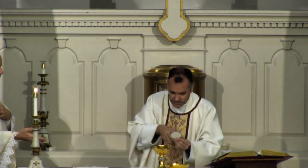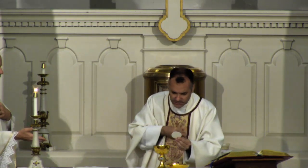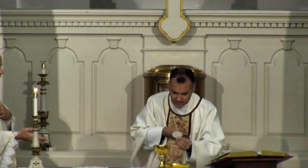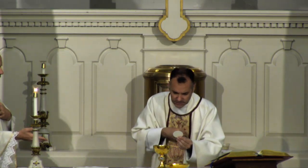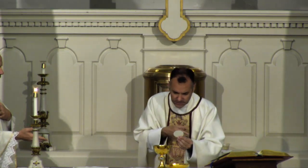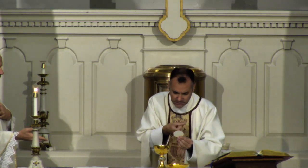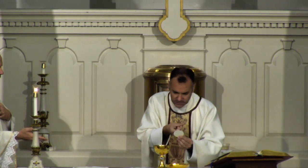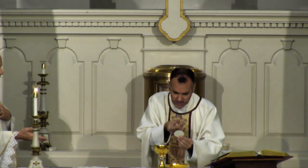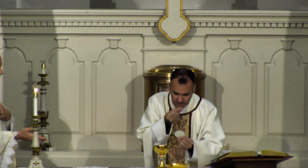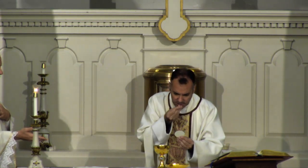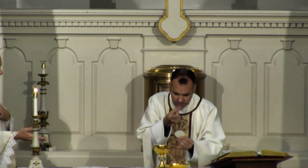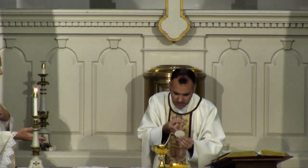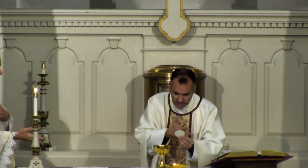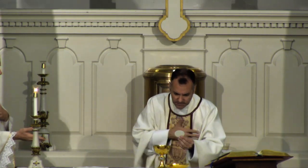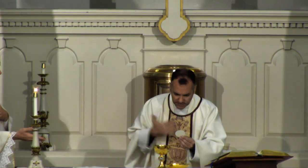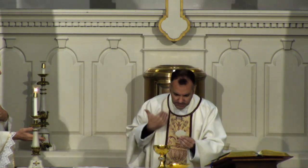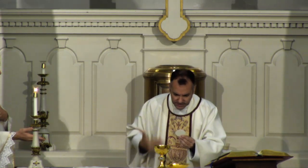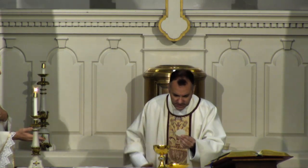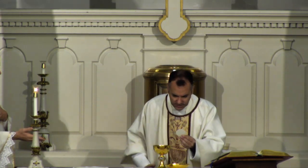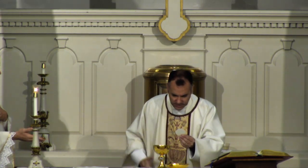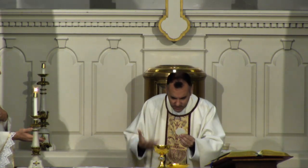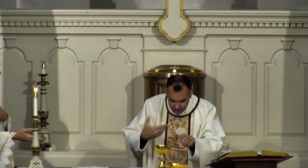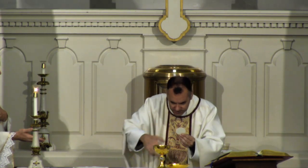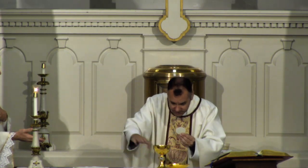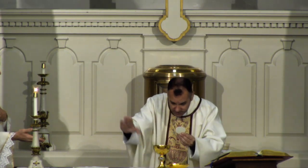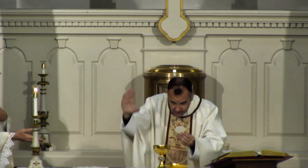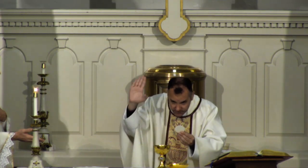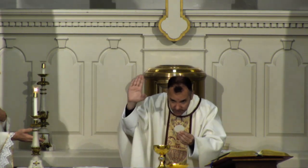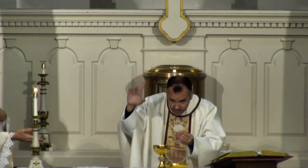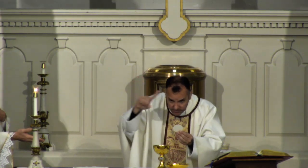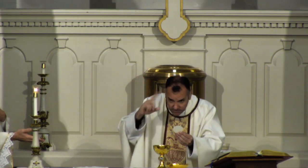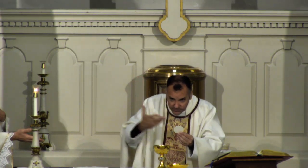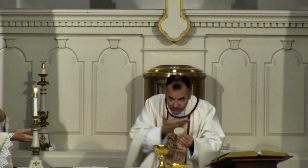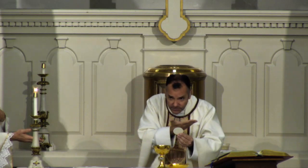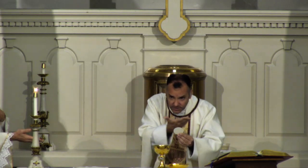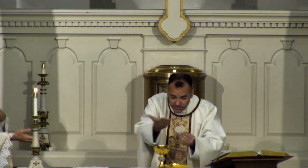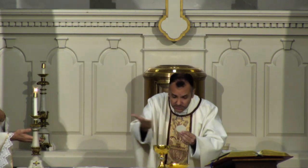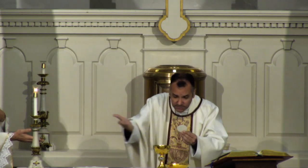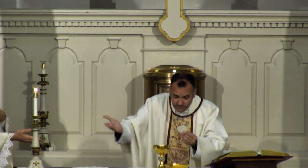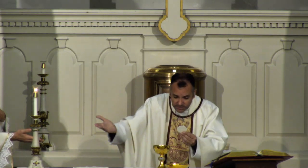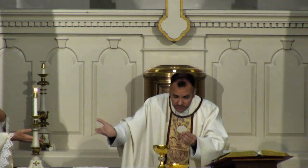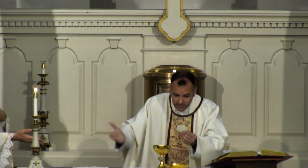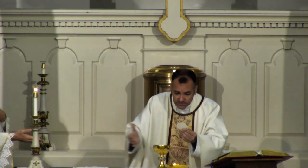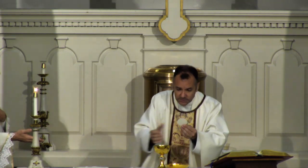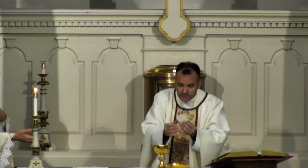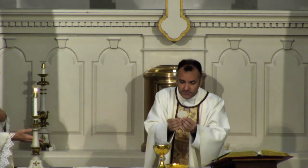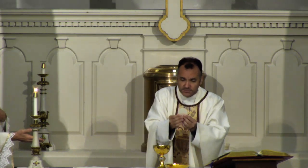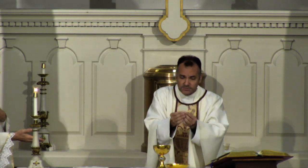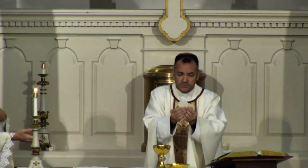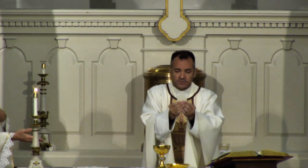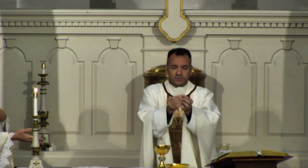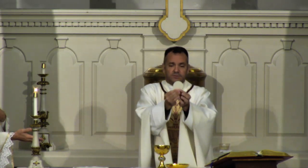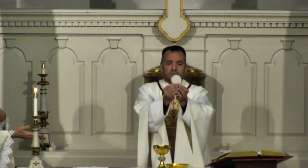"Take this, all of you, and eat of it, for this is my body, which will be given up for you."